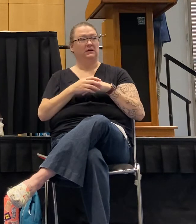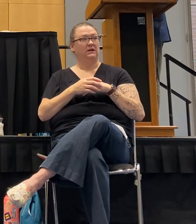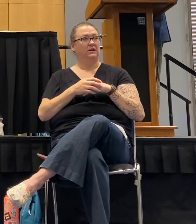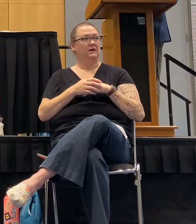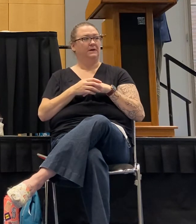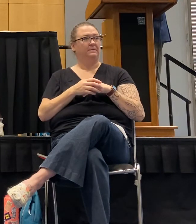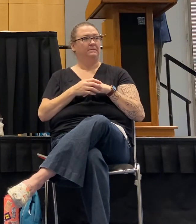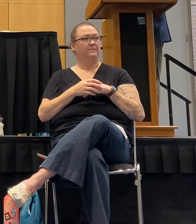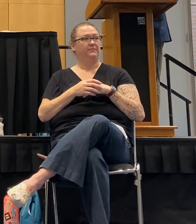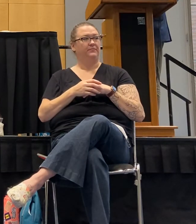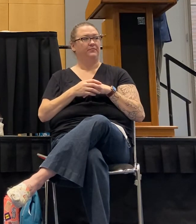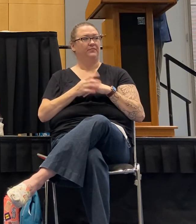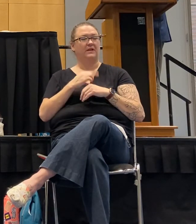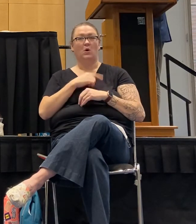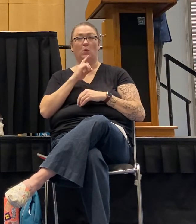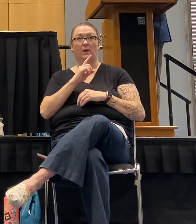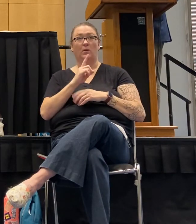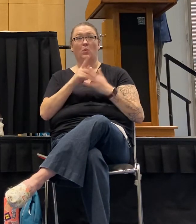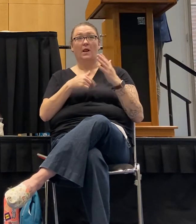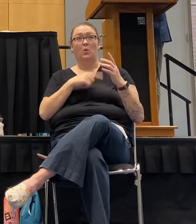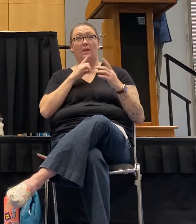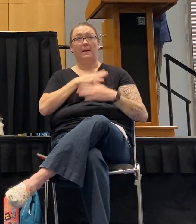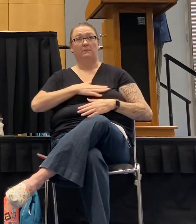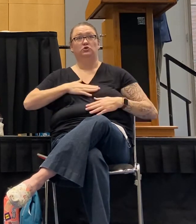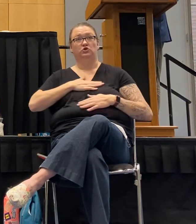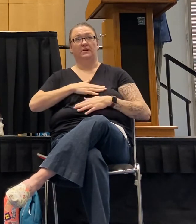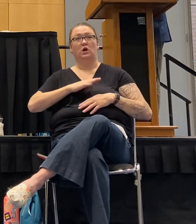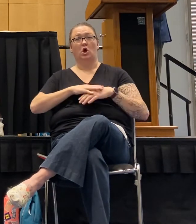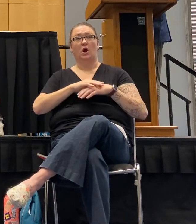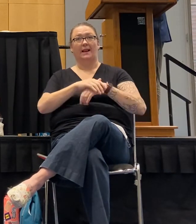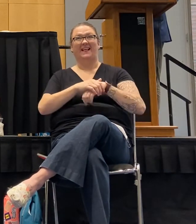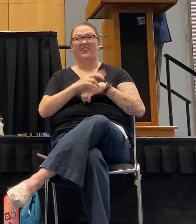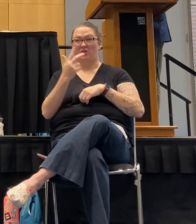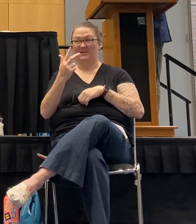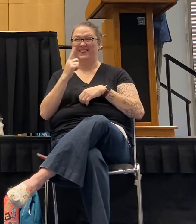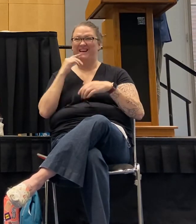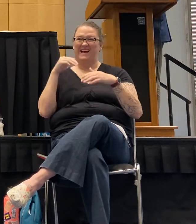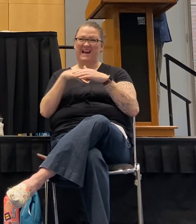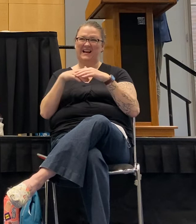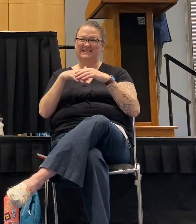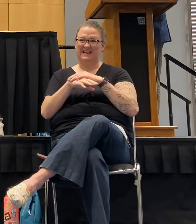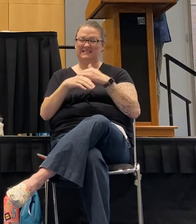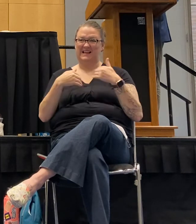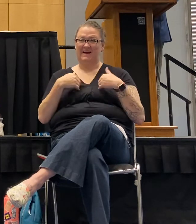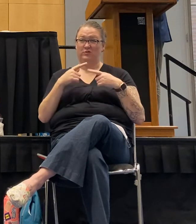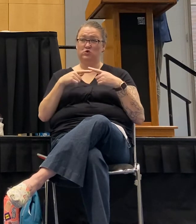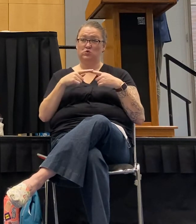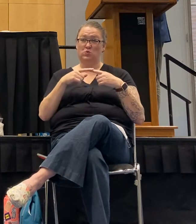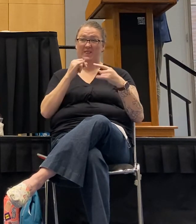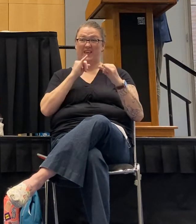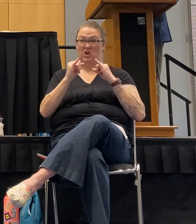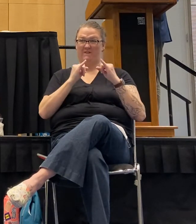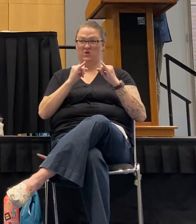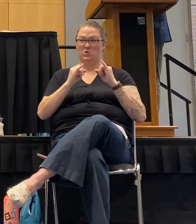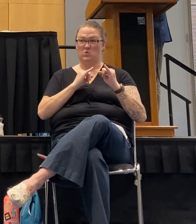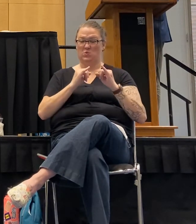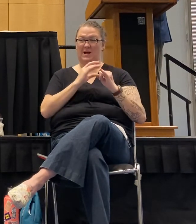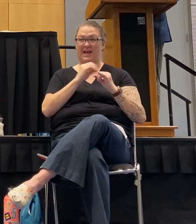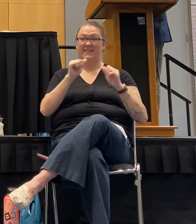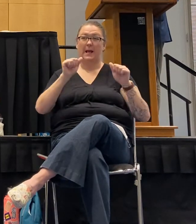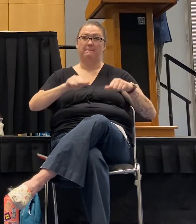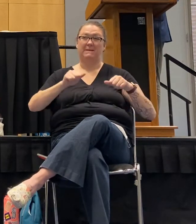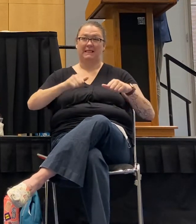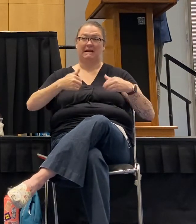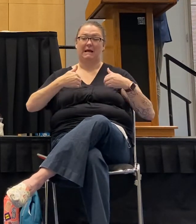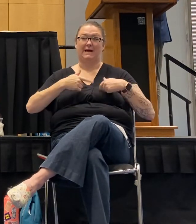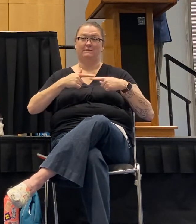is what I really appreciate on English 3 is the access that I have to the interview and the ability